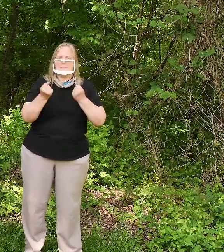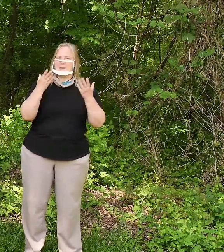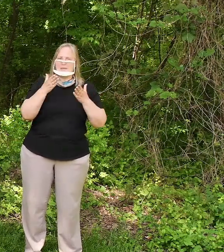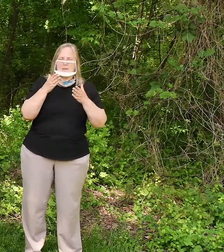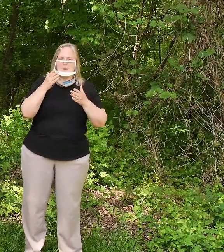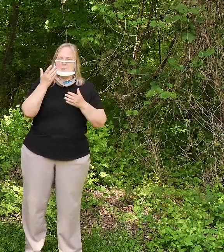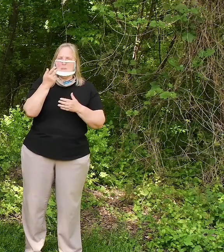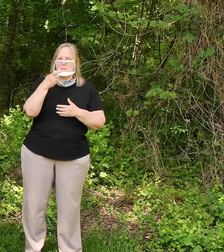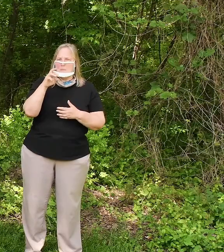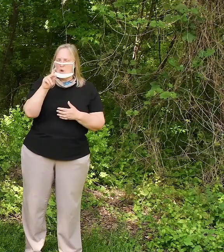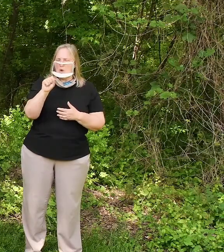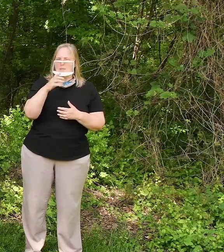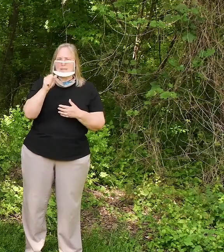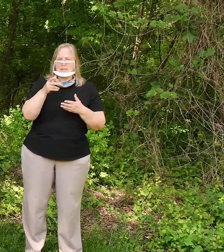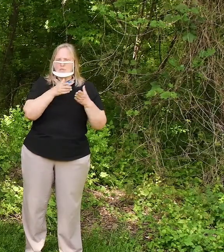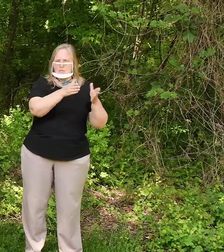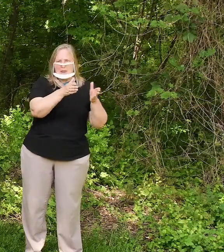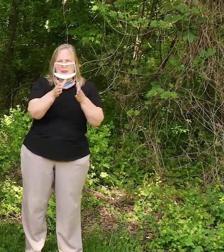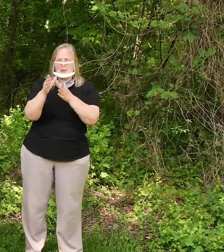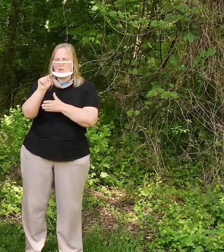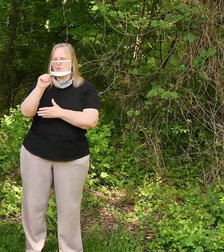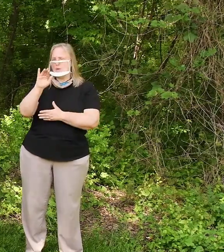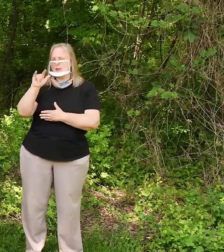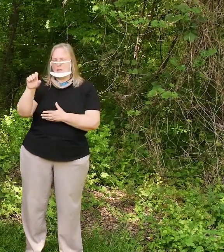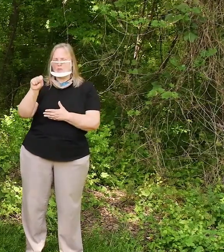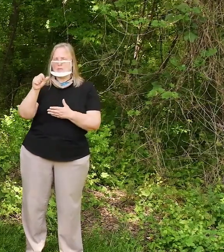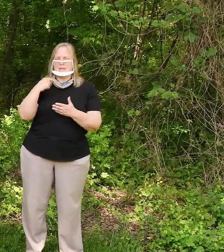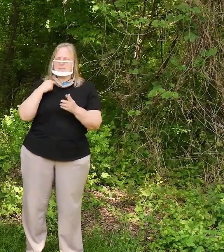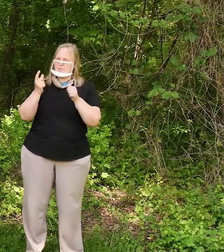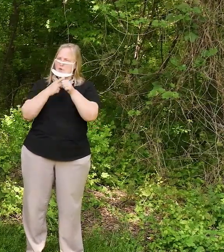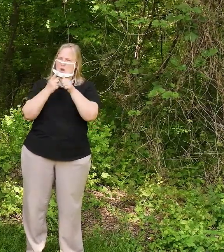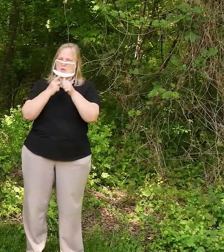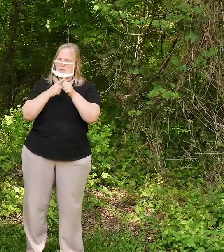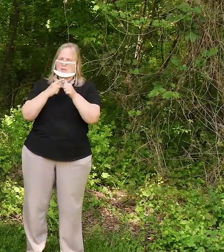been a priority of ours since taking office.